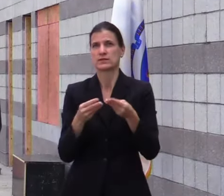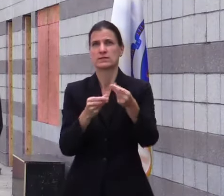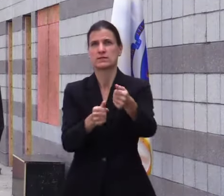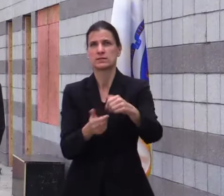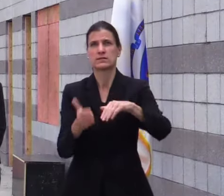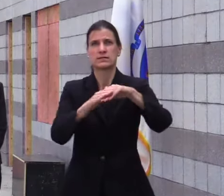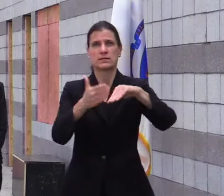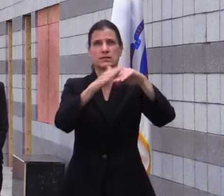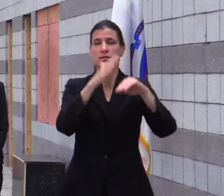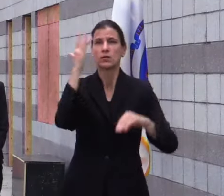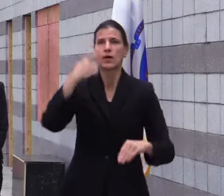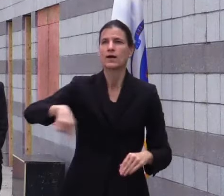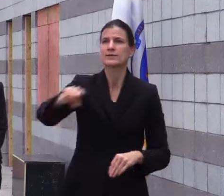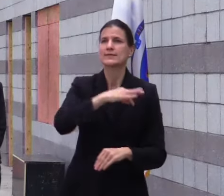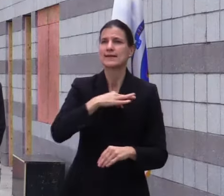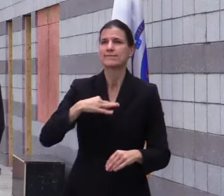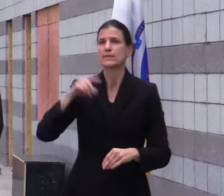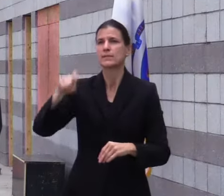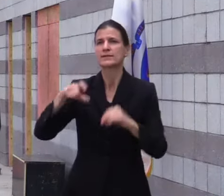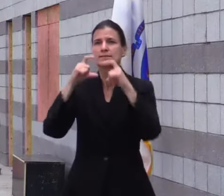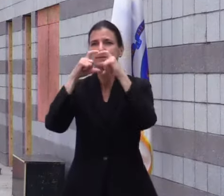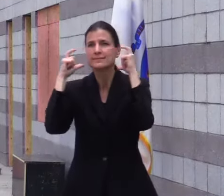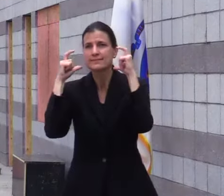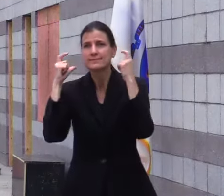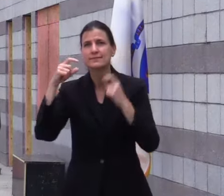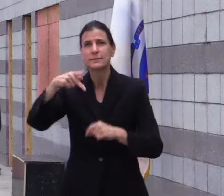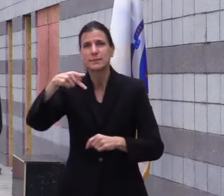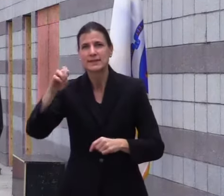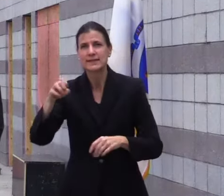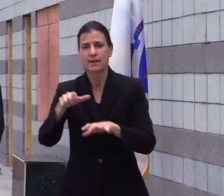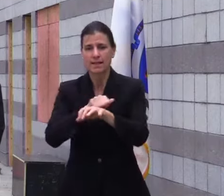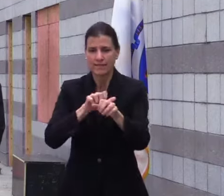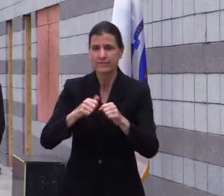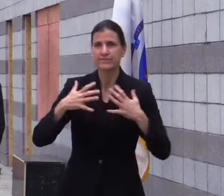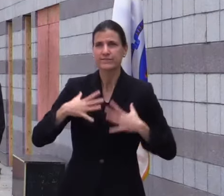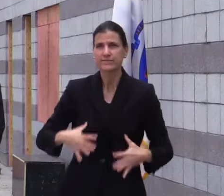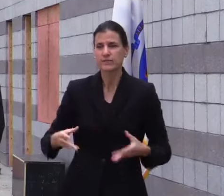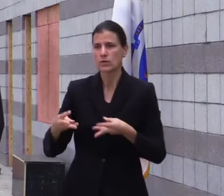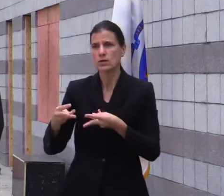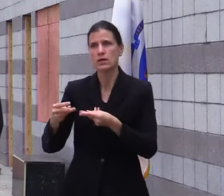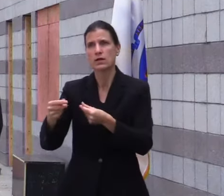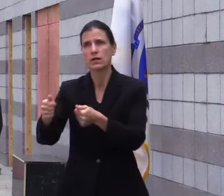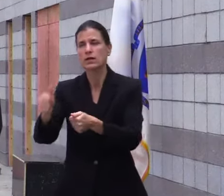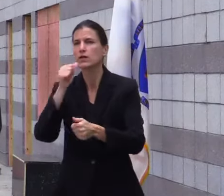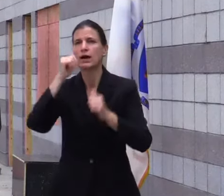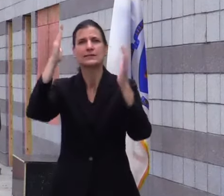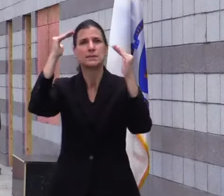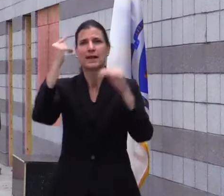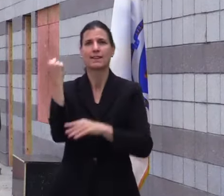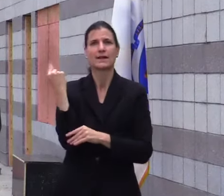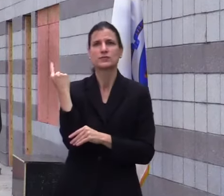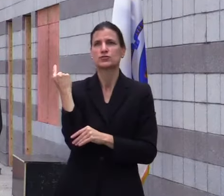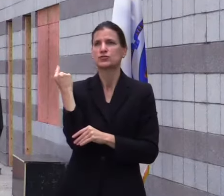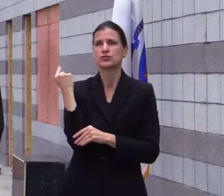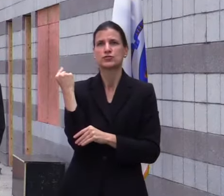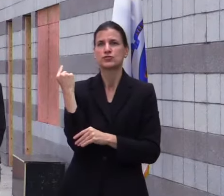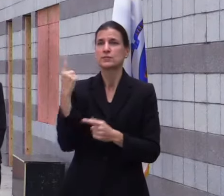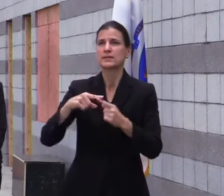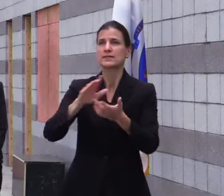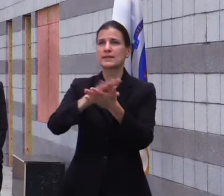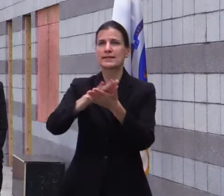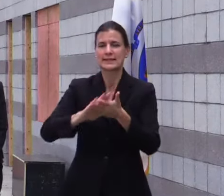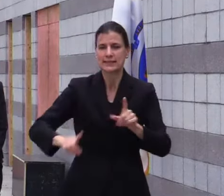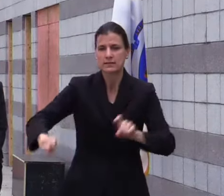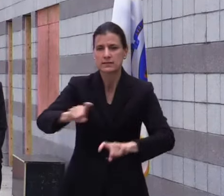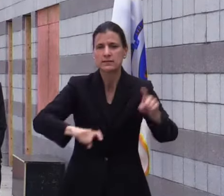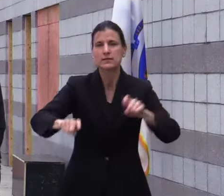decontamination services than we did at the same time last year. We've made a massive investment cleaning our facilities and vehicles on a daily basis.